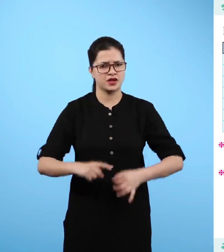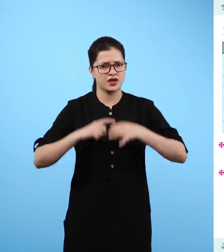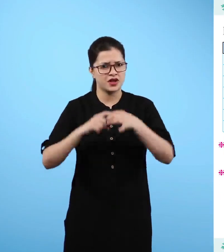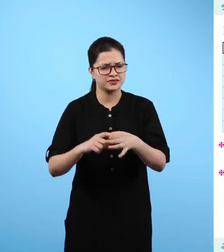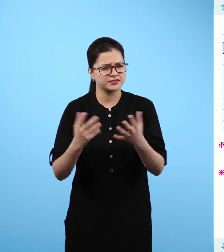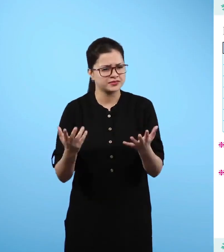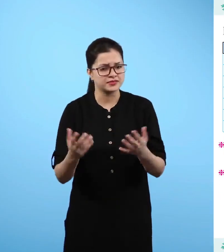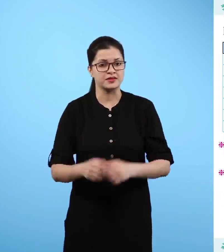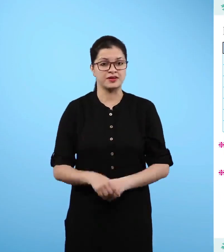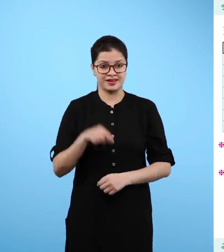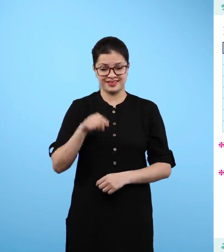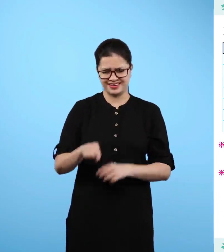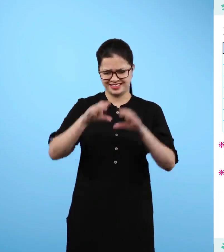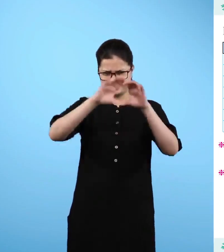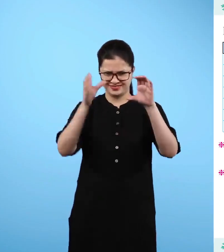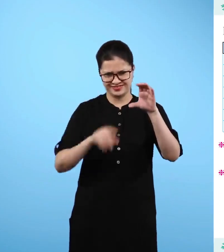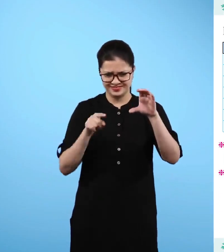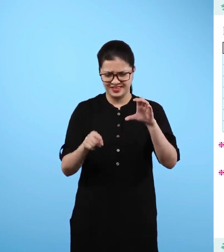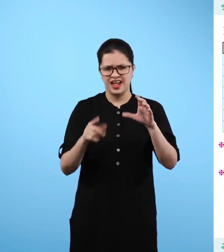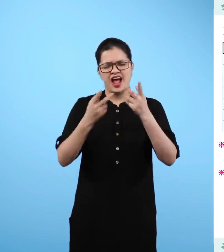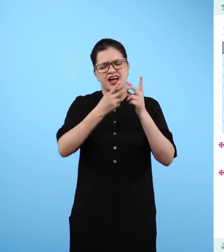Draw one shape which will not fold into a cube.